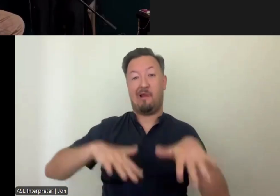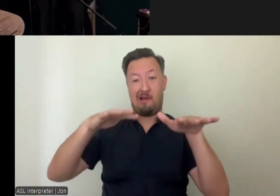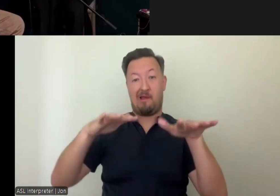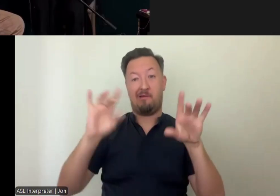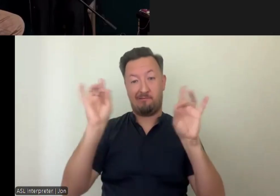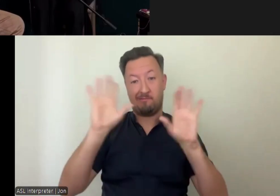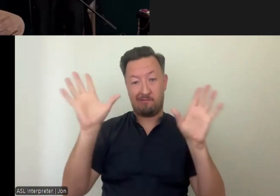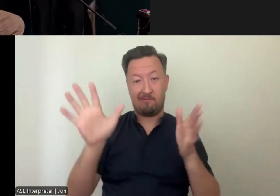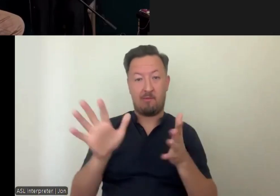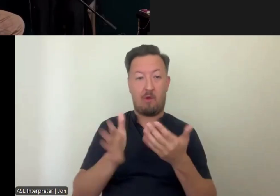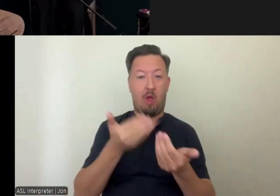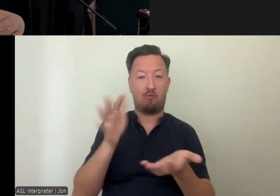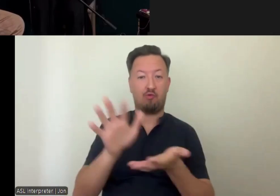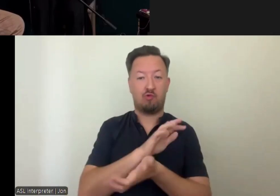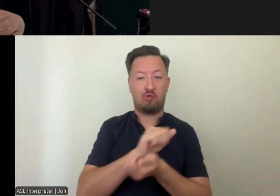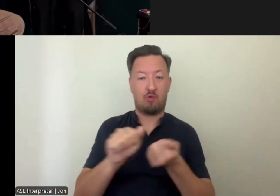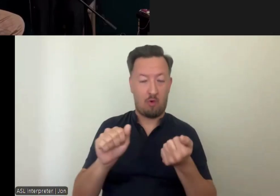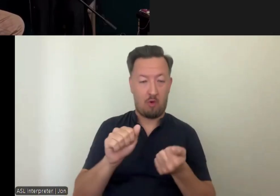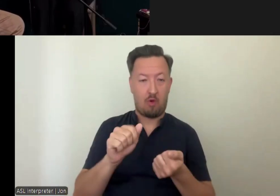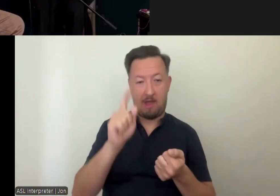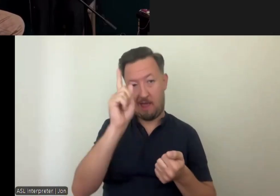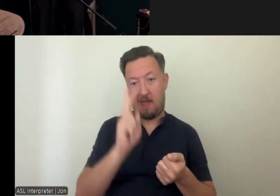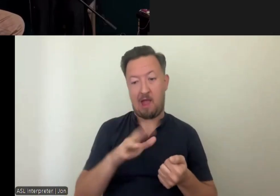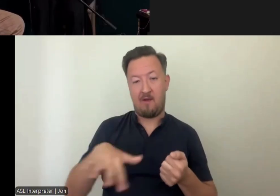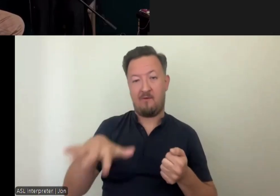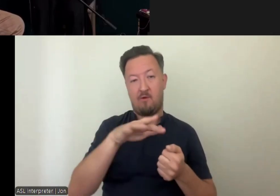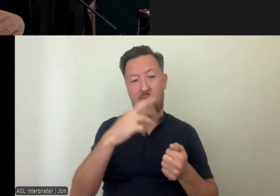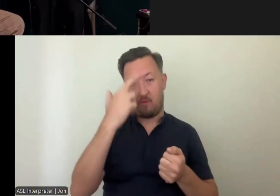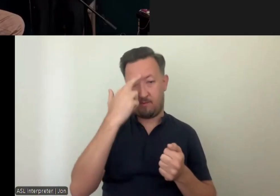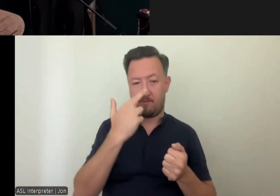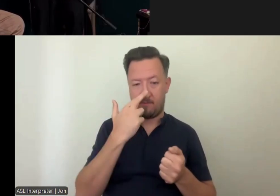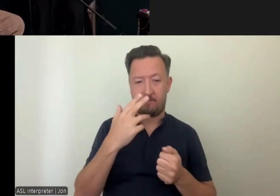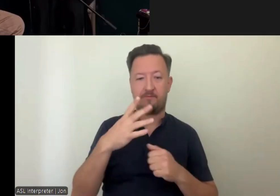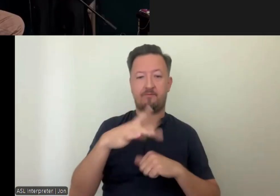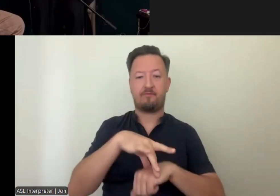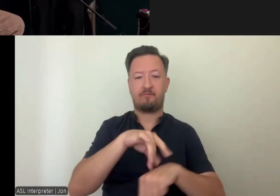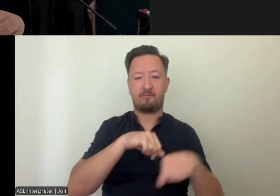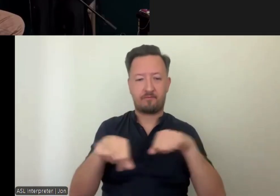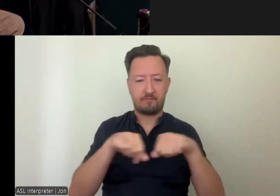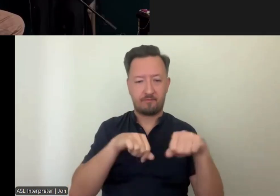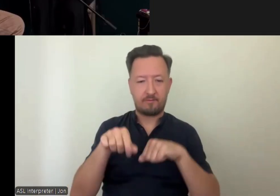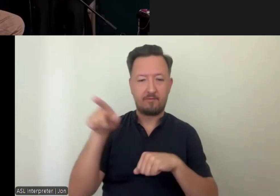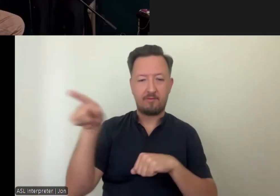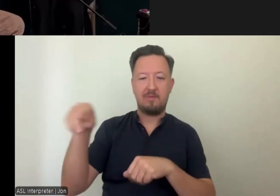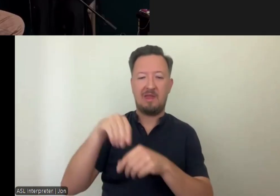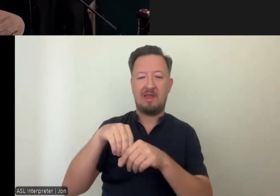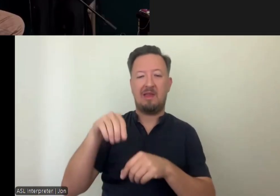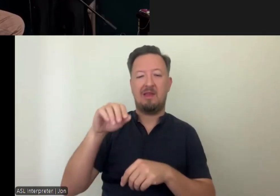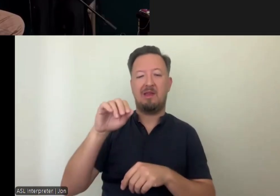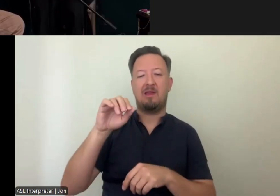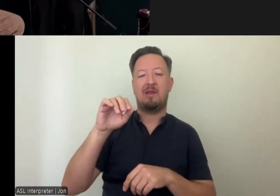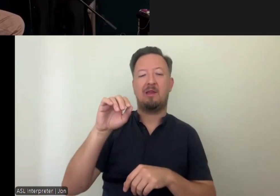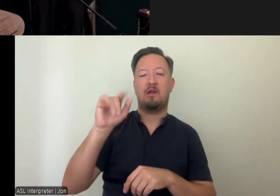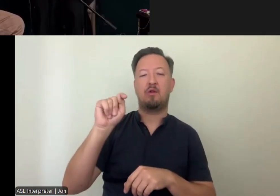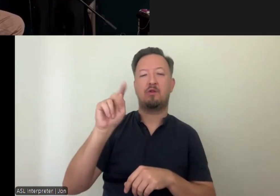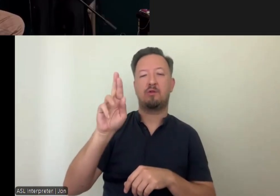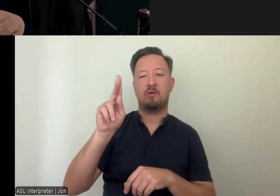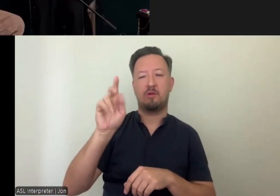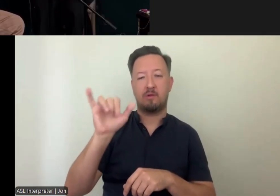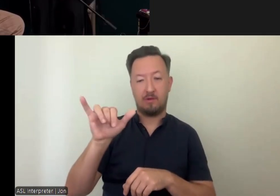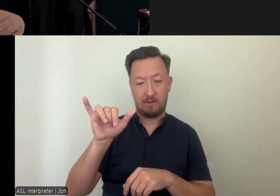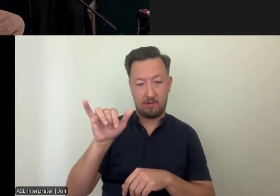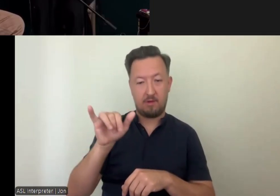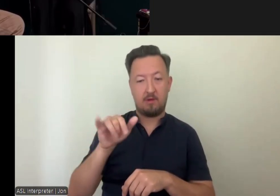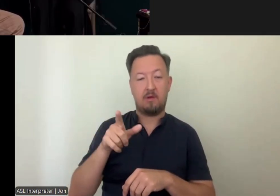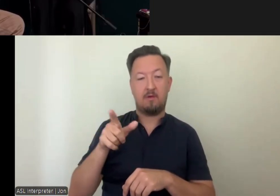He had a major earthquake that destroyed modern Izmir in Turkey, and he had to deal with that. He suffered through